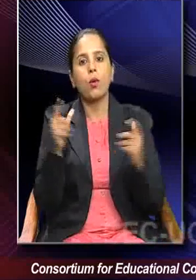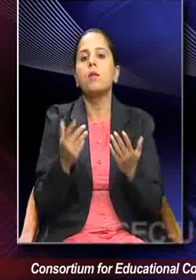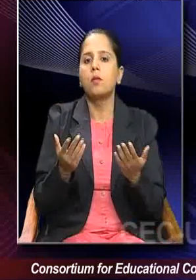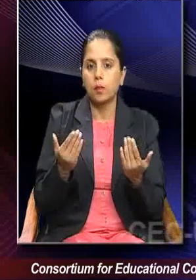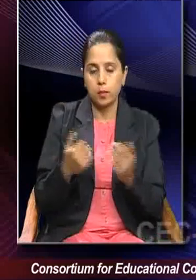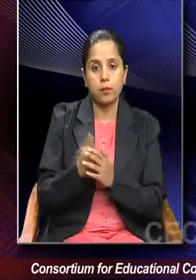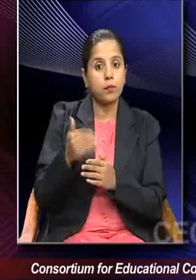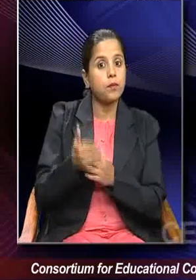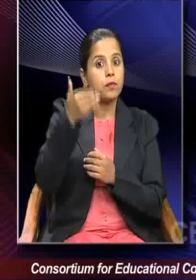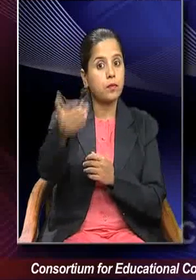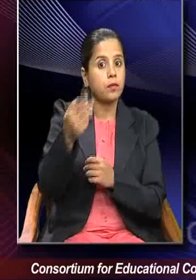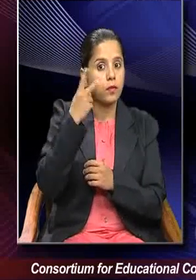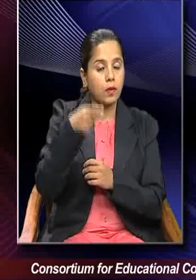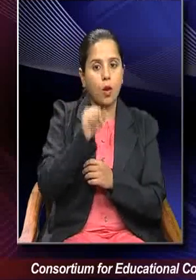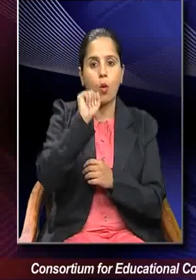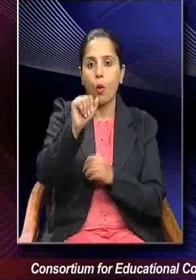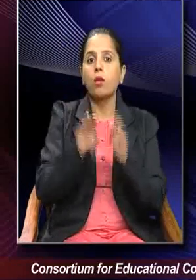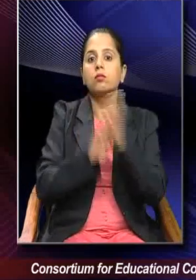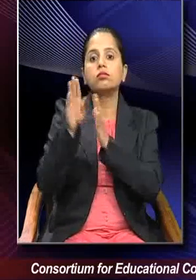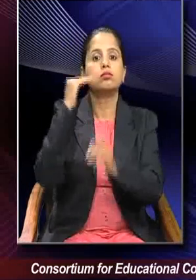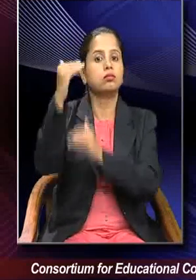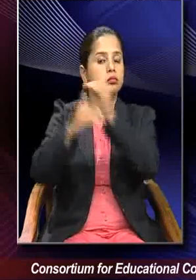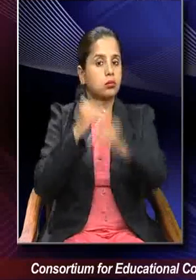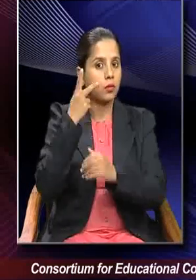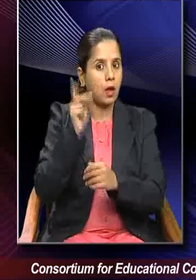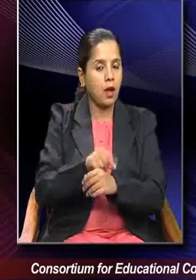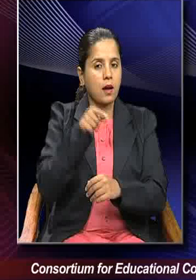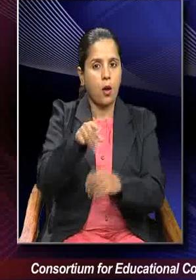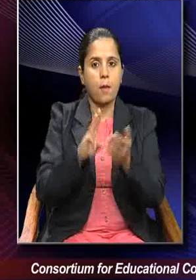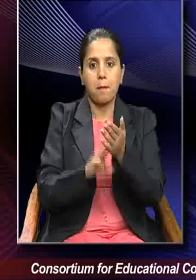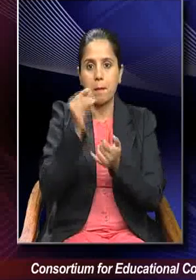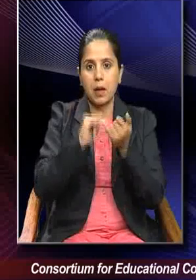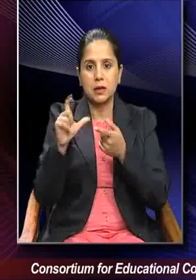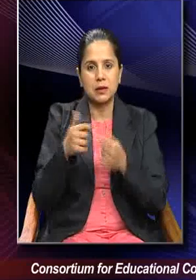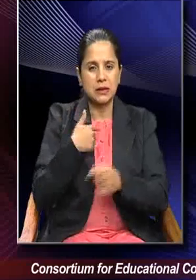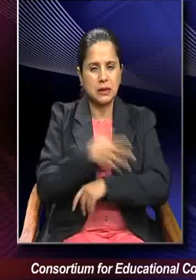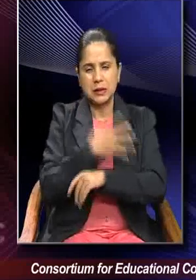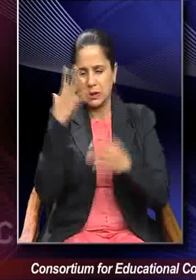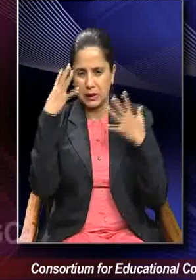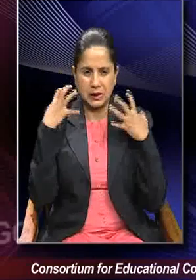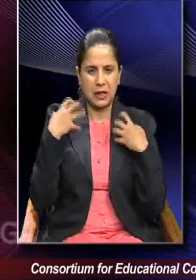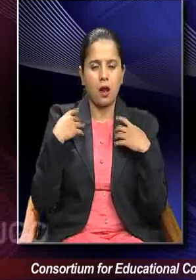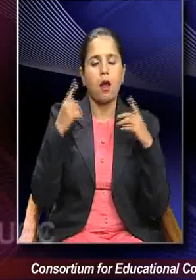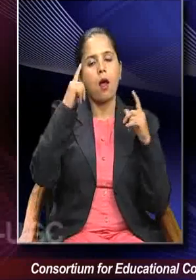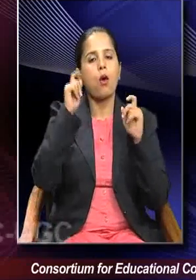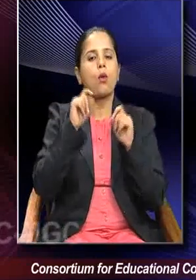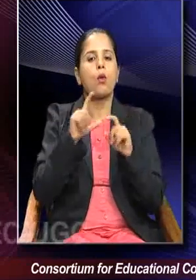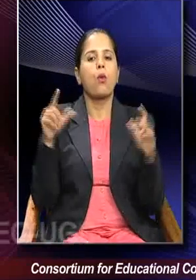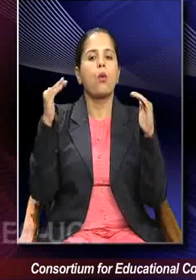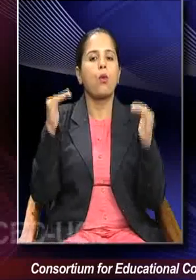The next is your progressive muscle relaxation. This particular